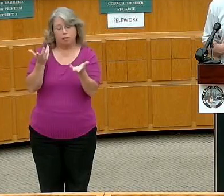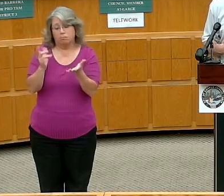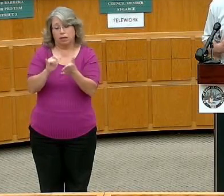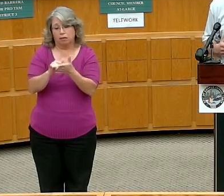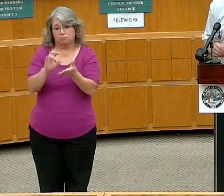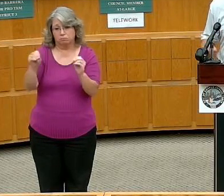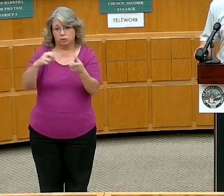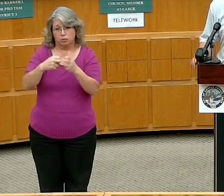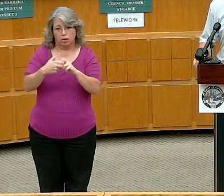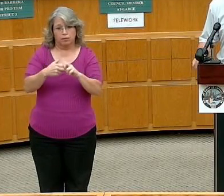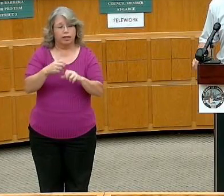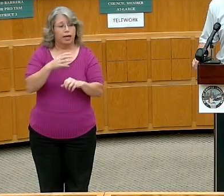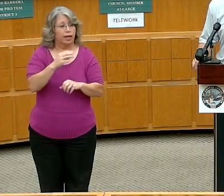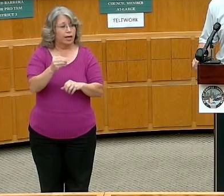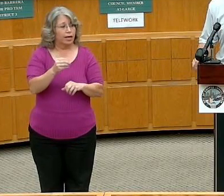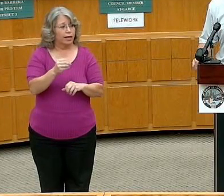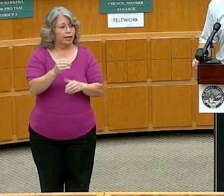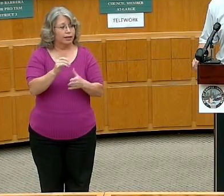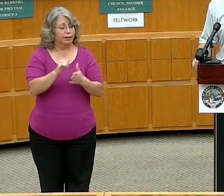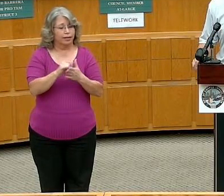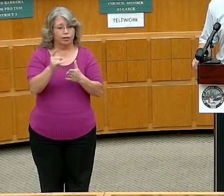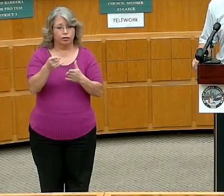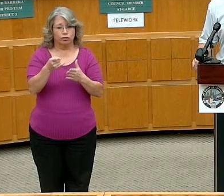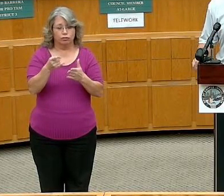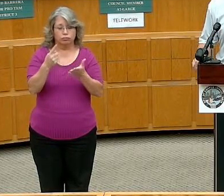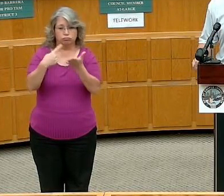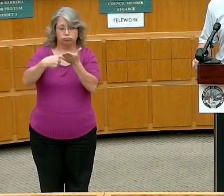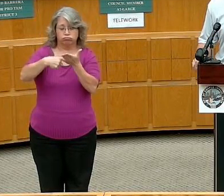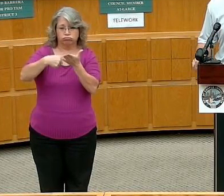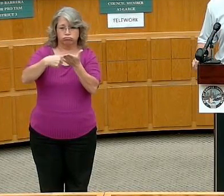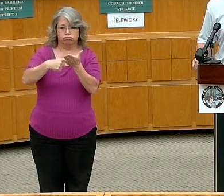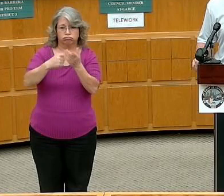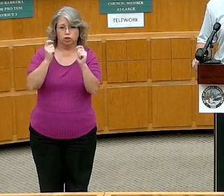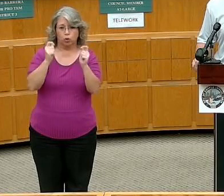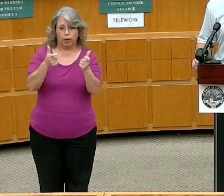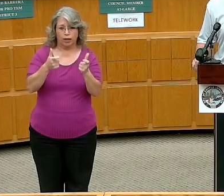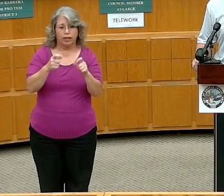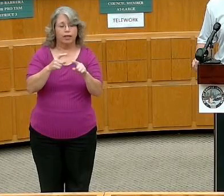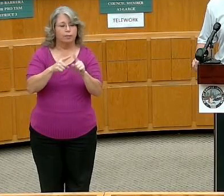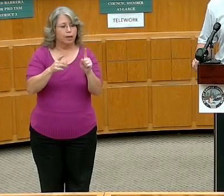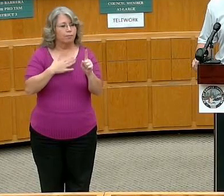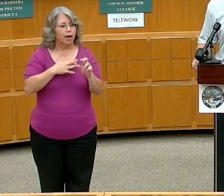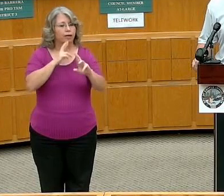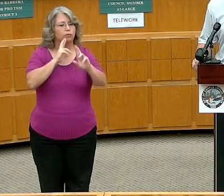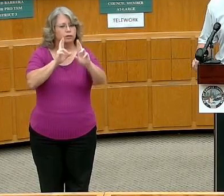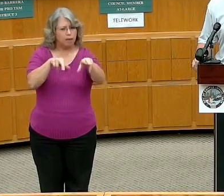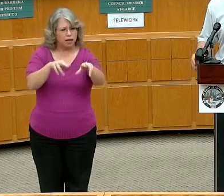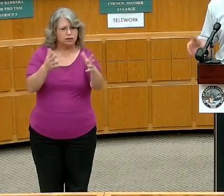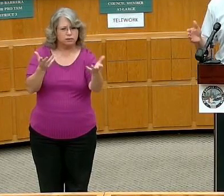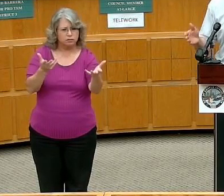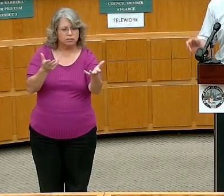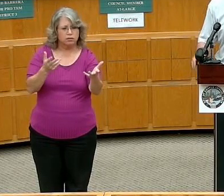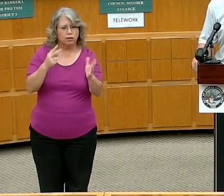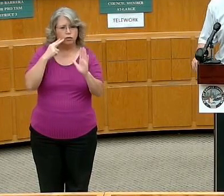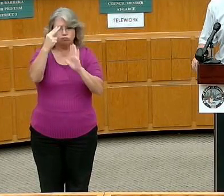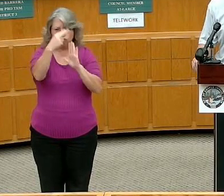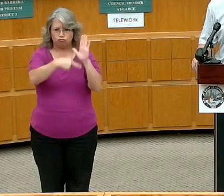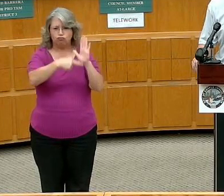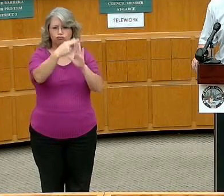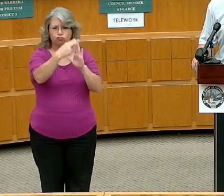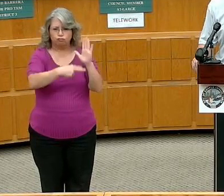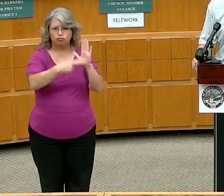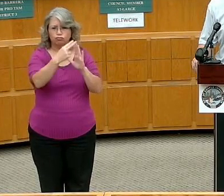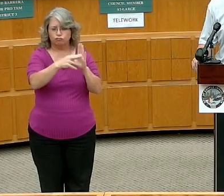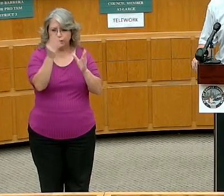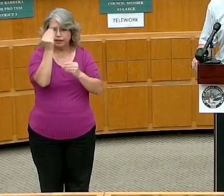lot of material quickly. But the response to that is look at the presentation, go through it slowly. It's pretty,